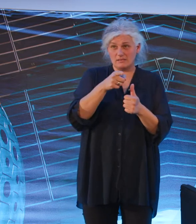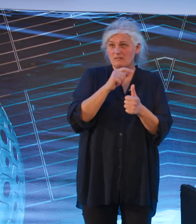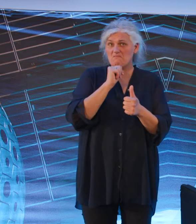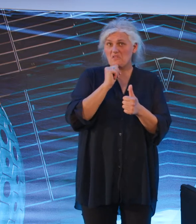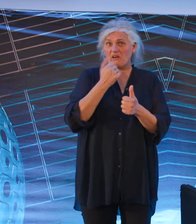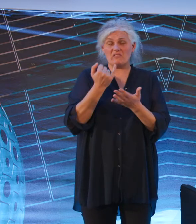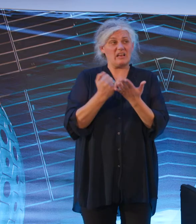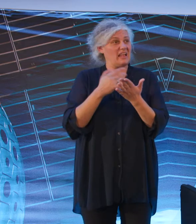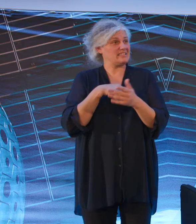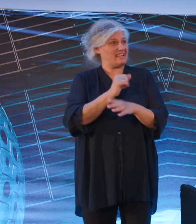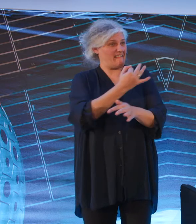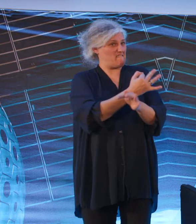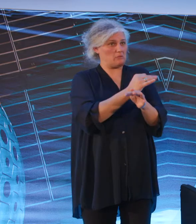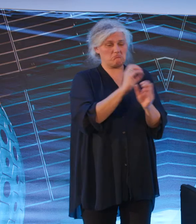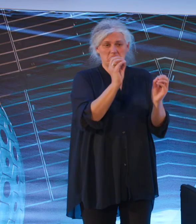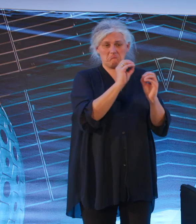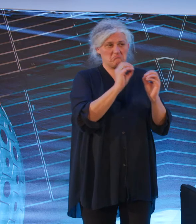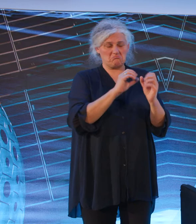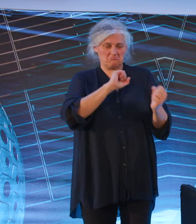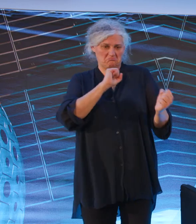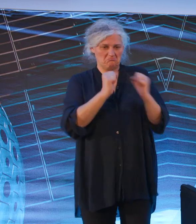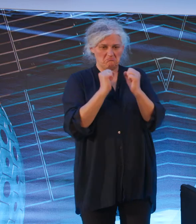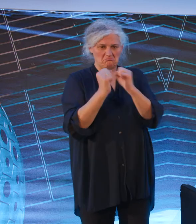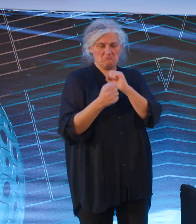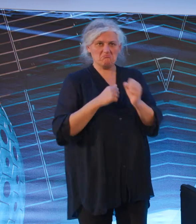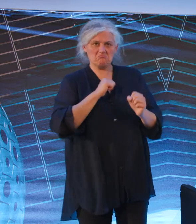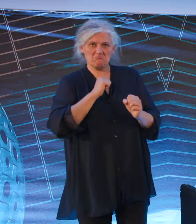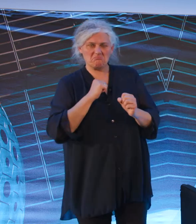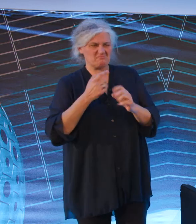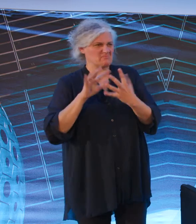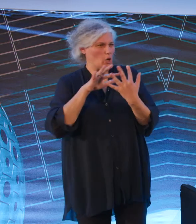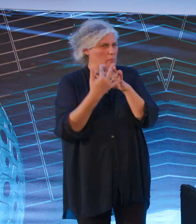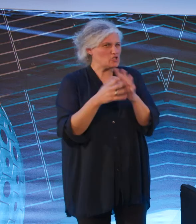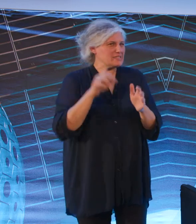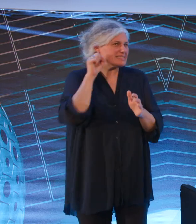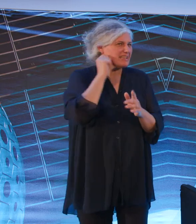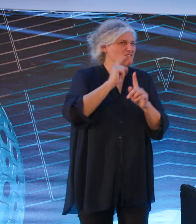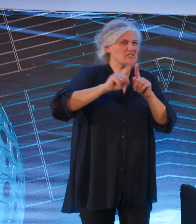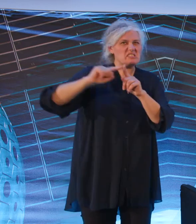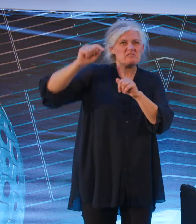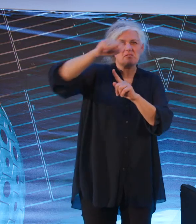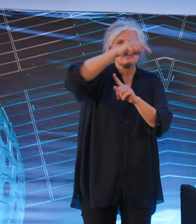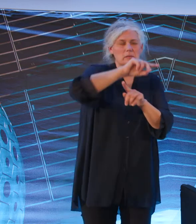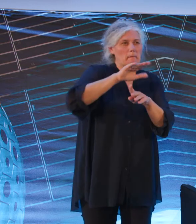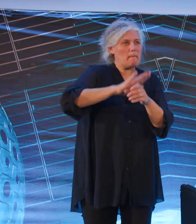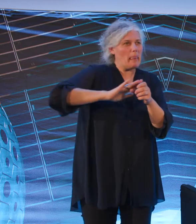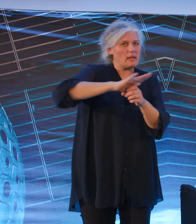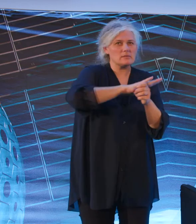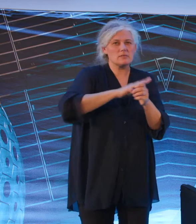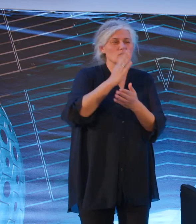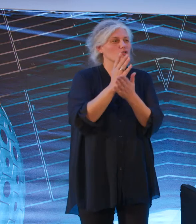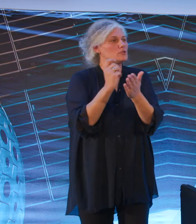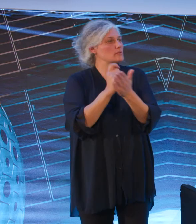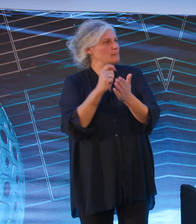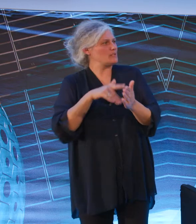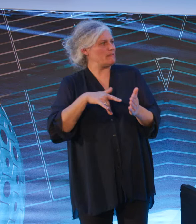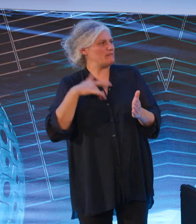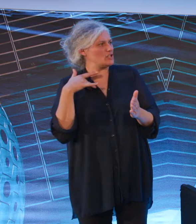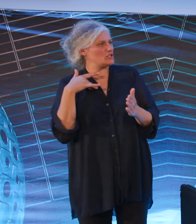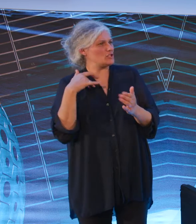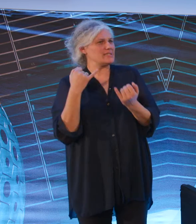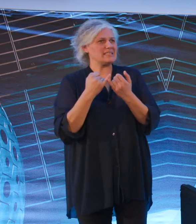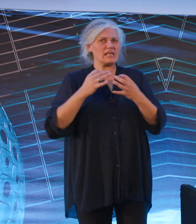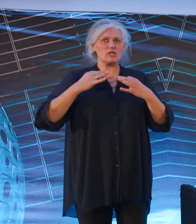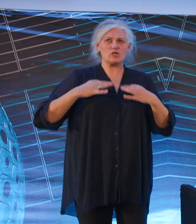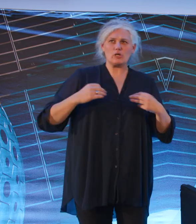Nothing like his father's at all. Instead, a botched culmination of sounds from all over. At times, when his attempts at gentleness